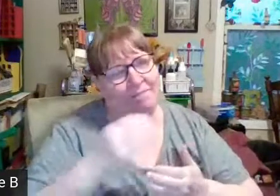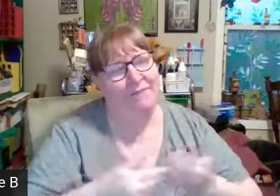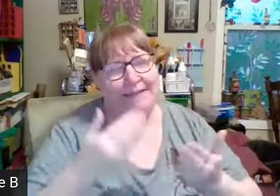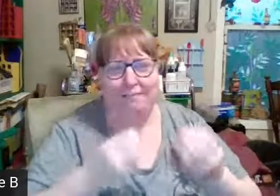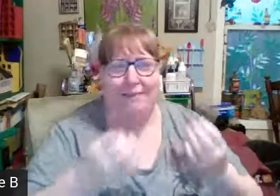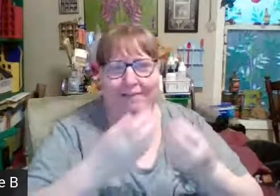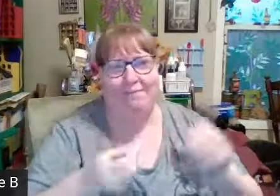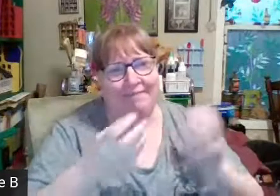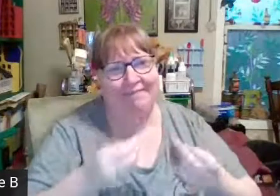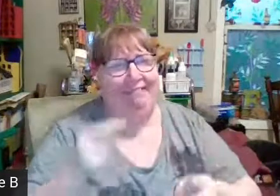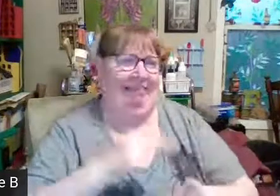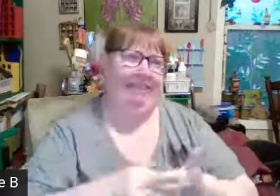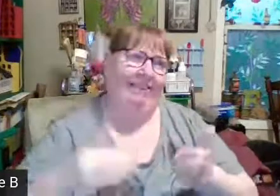I don't always